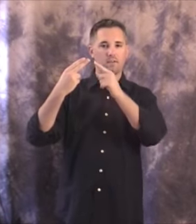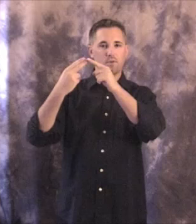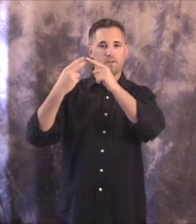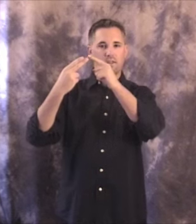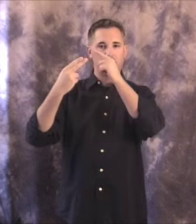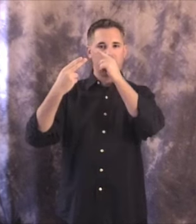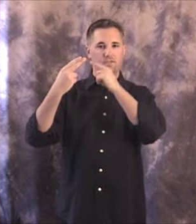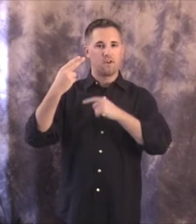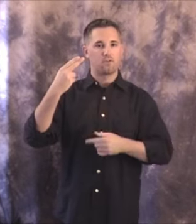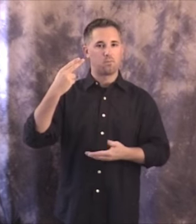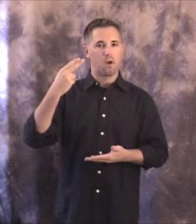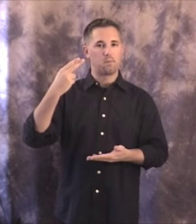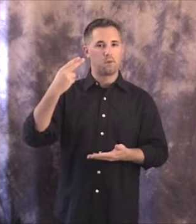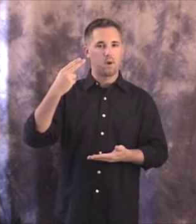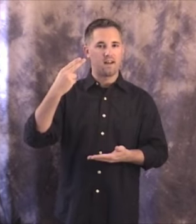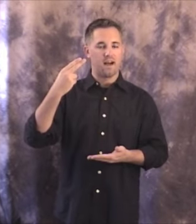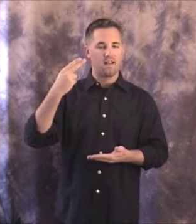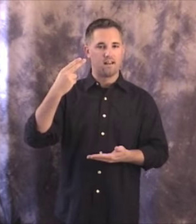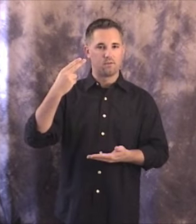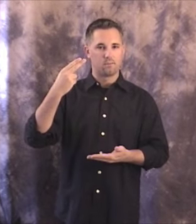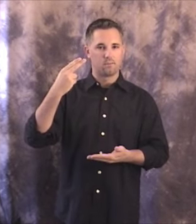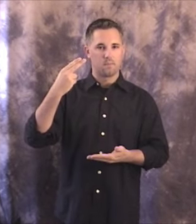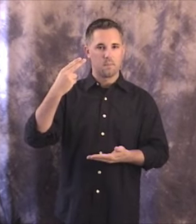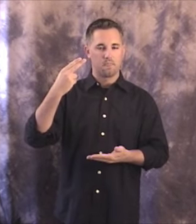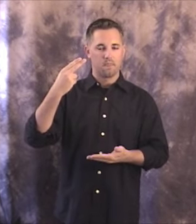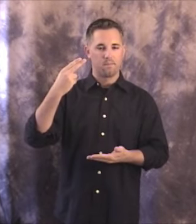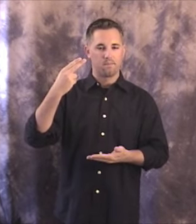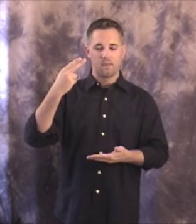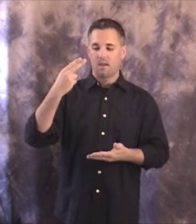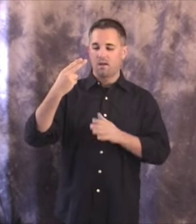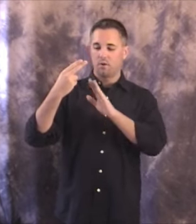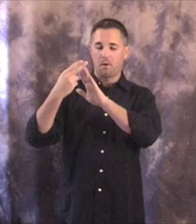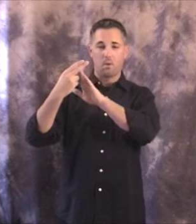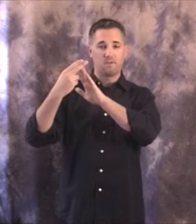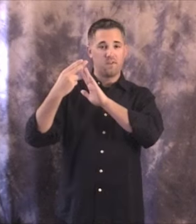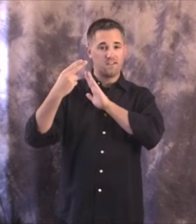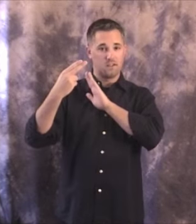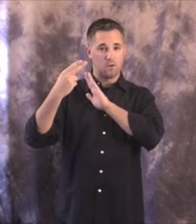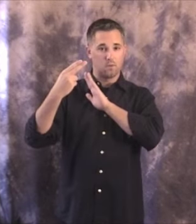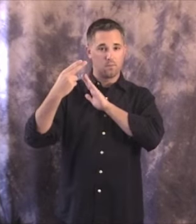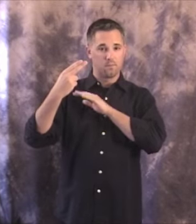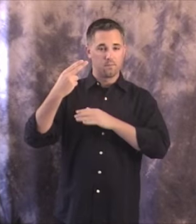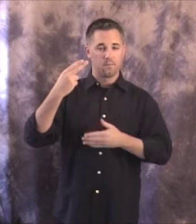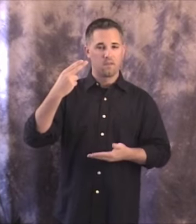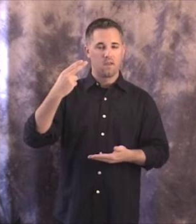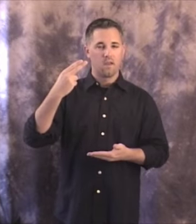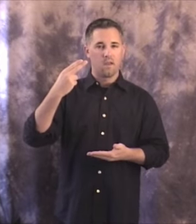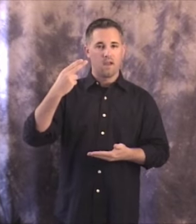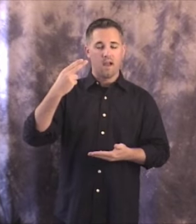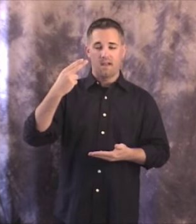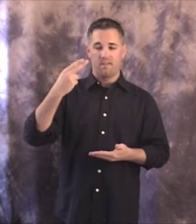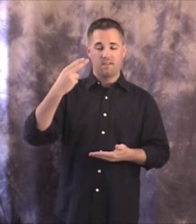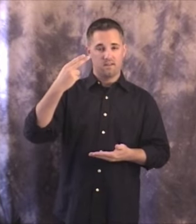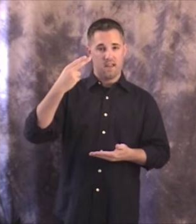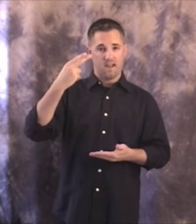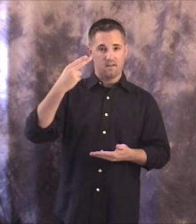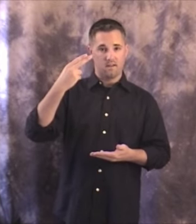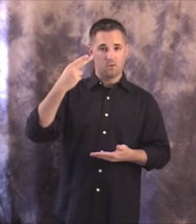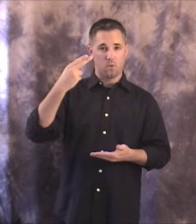so the tips of your fingers are probably right at eye level. Your palm is facing you, and this hand is going